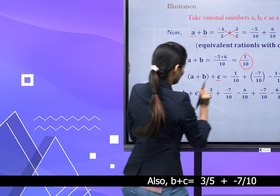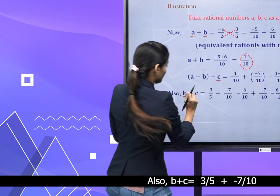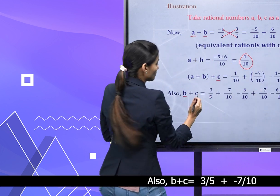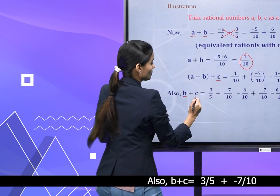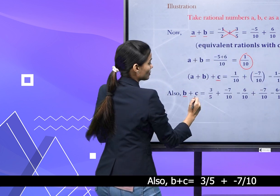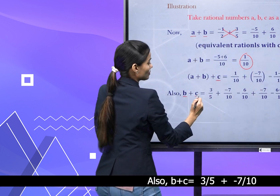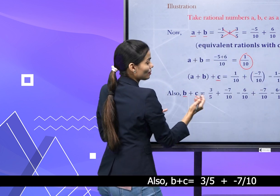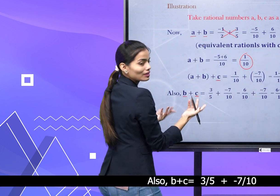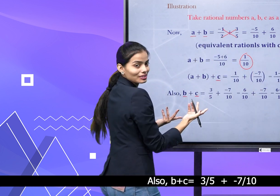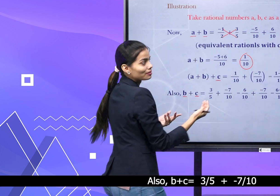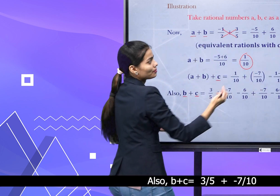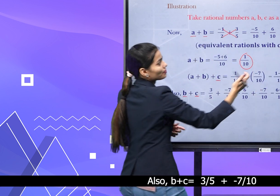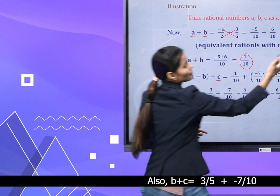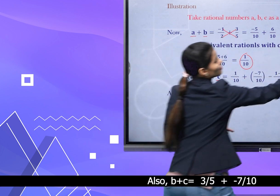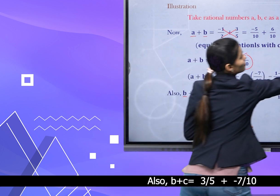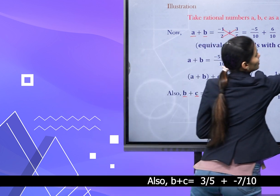minus 7 by 10.